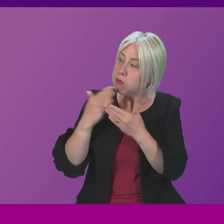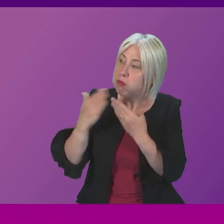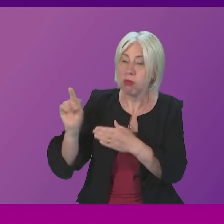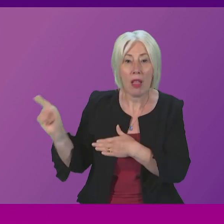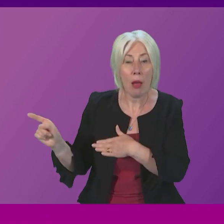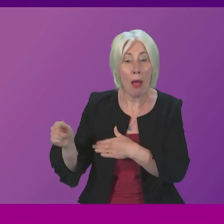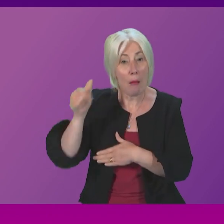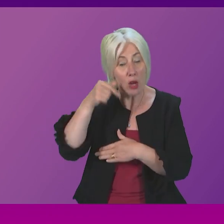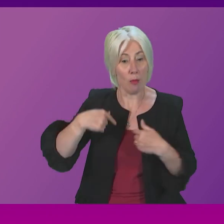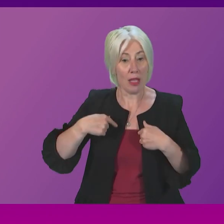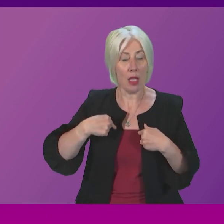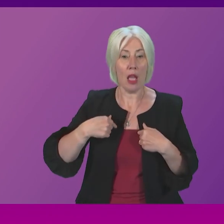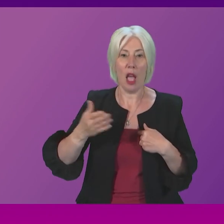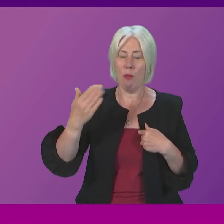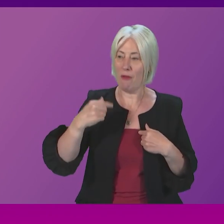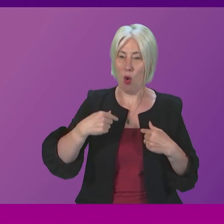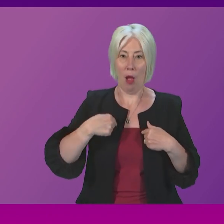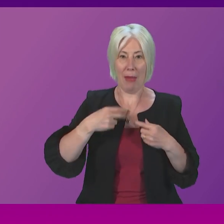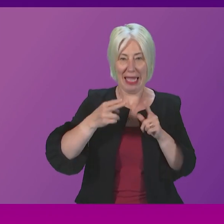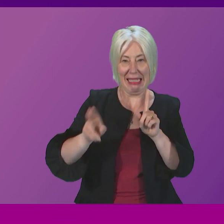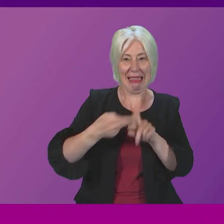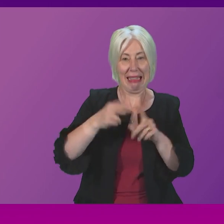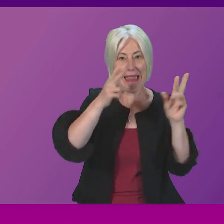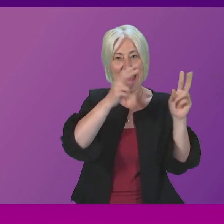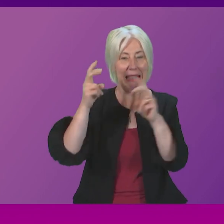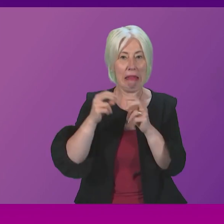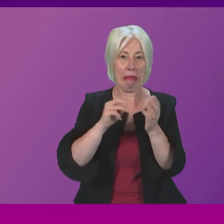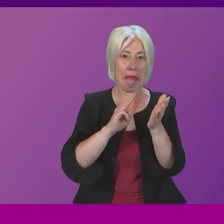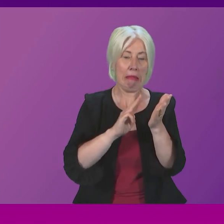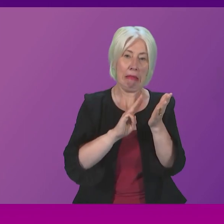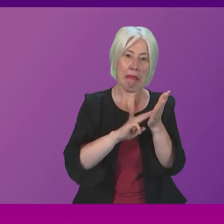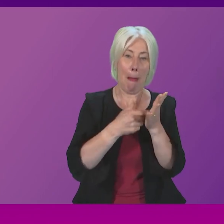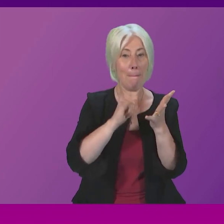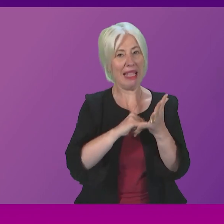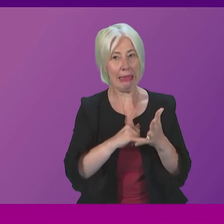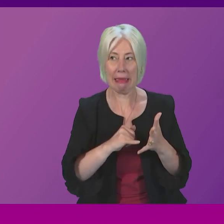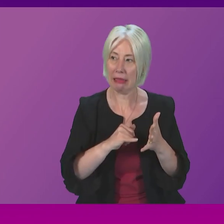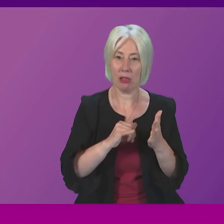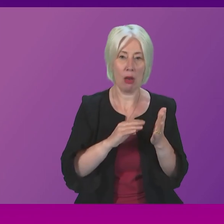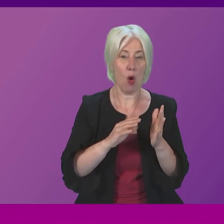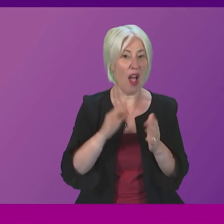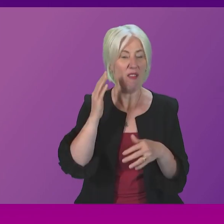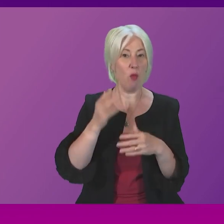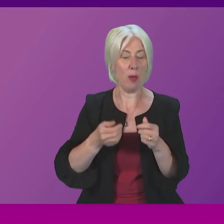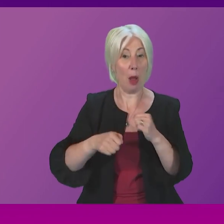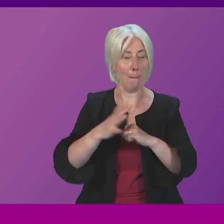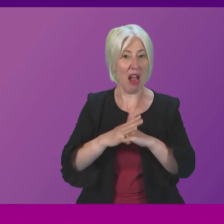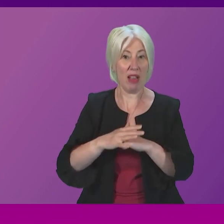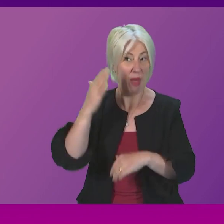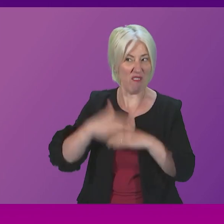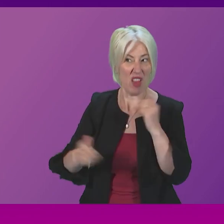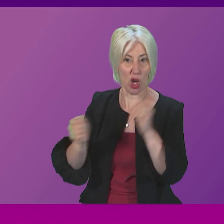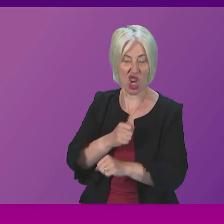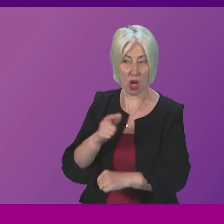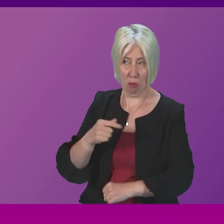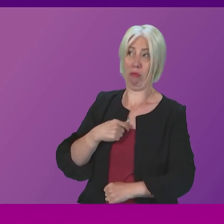through, you were Mrs. or Miss or this. You changed your title. You changed your identity. People who didn't, it was a bit kind of like, ooh, who do you think you are?